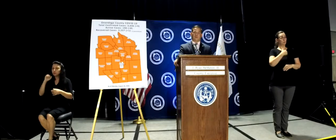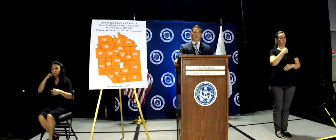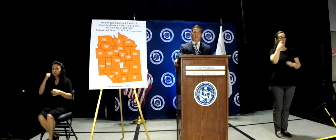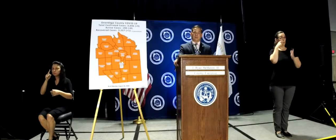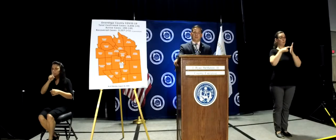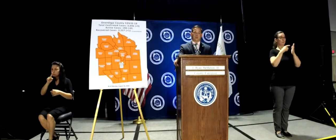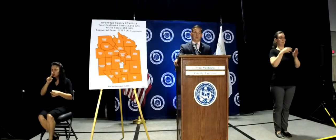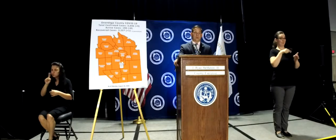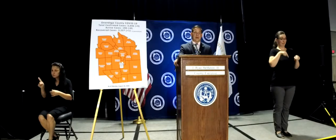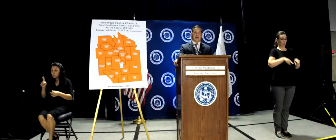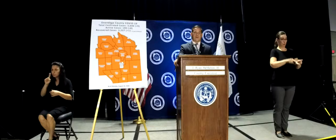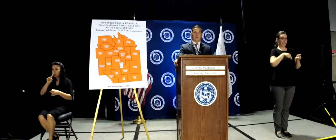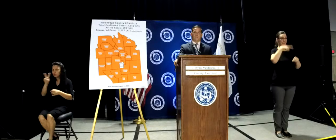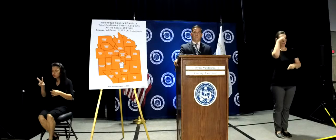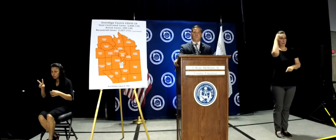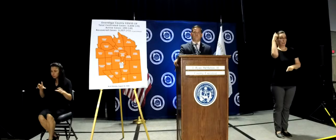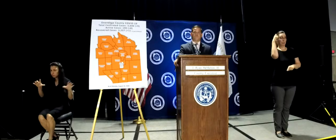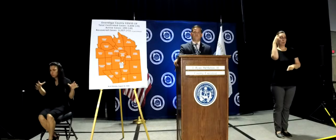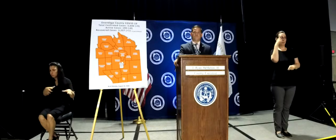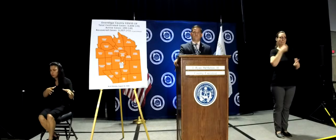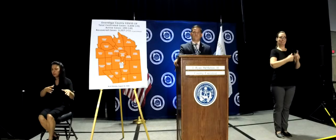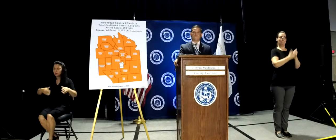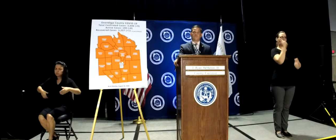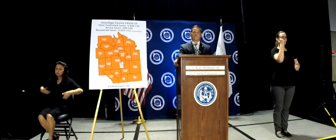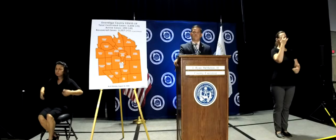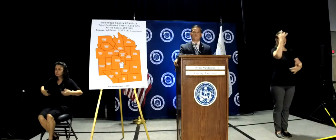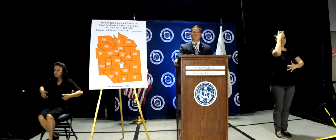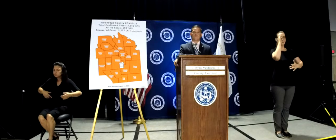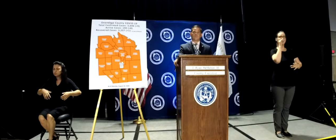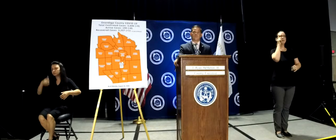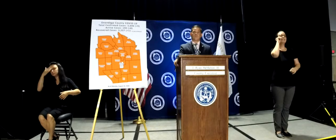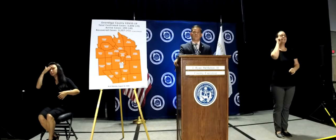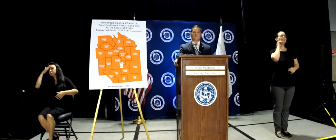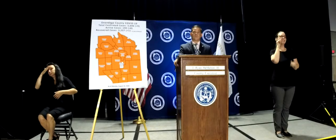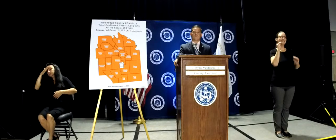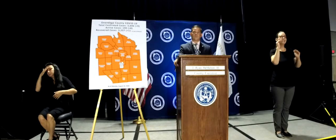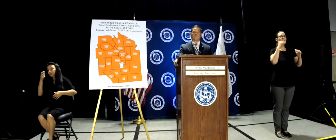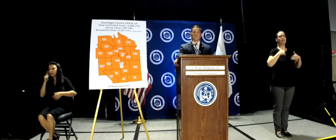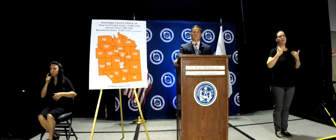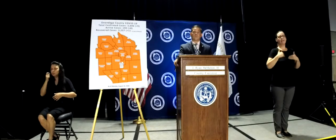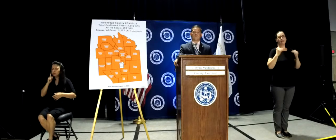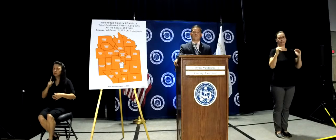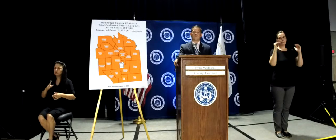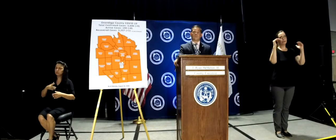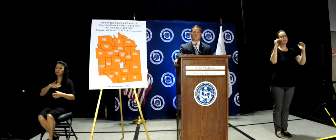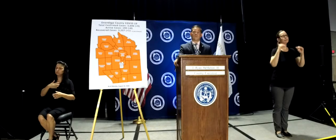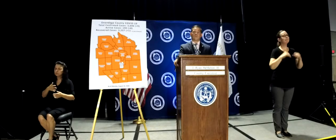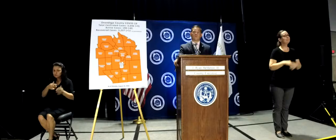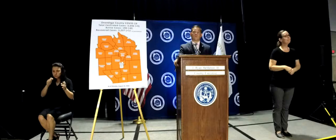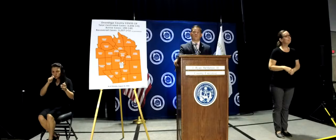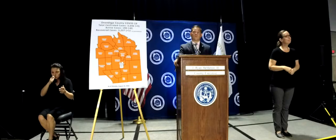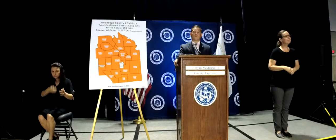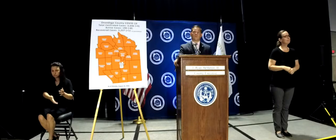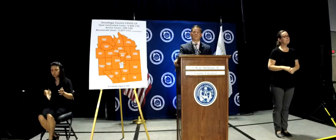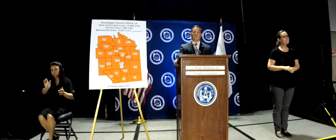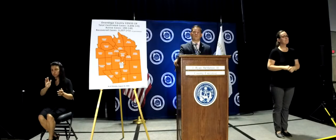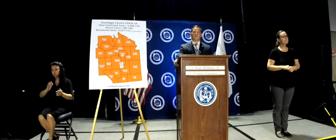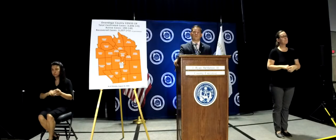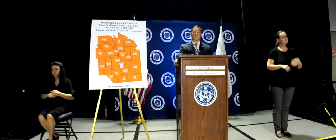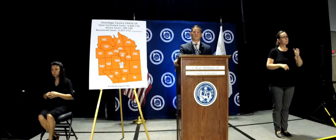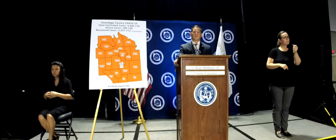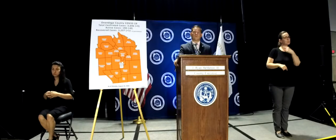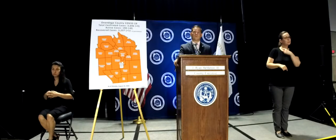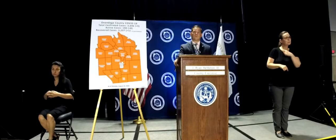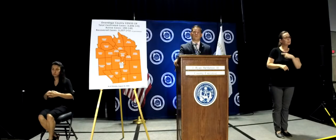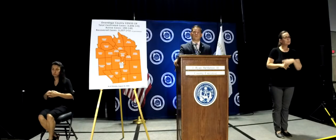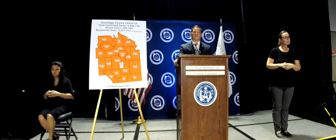test to confirm that they do or do not have it. Have you heard anything about, a lot of parents are asking us about outdoor classes. Have you talked to the